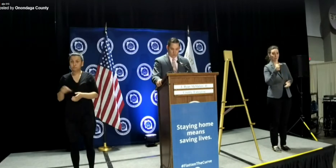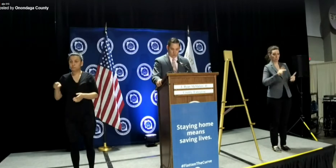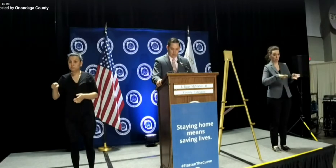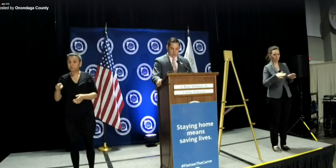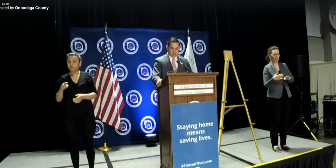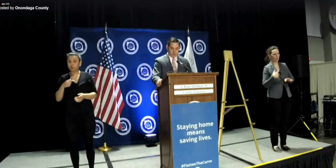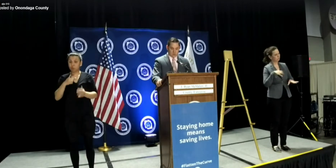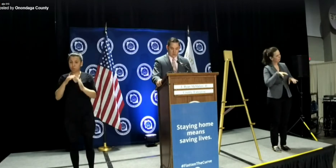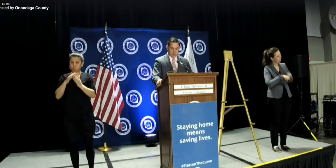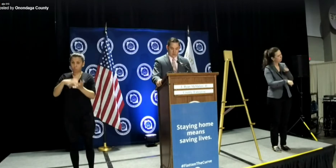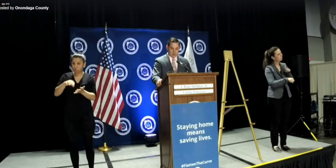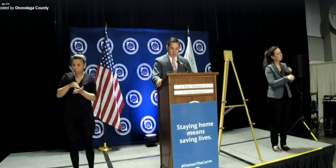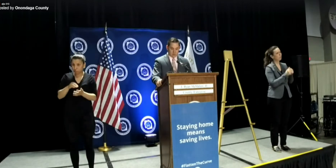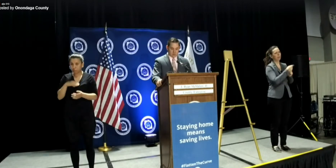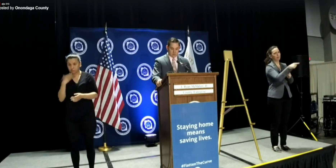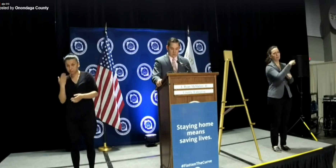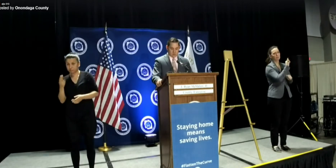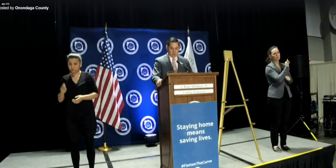Related